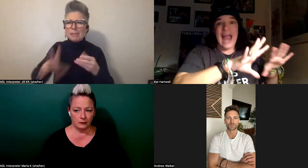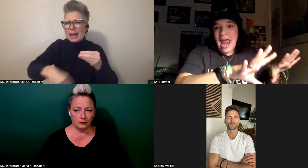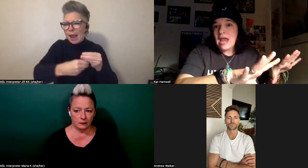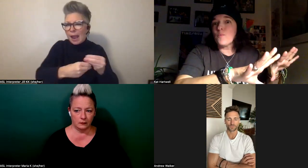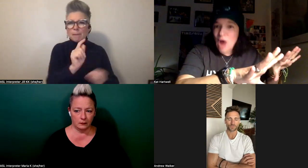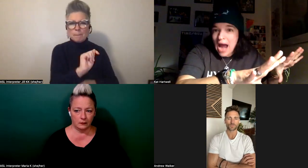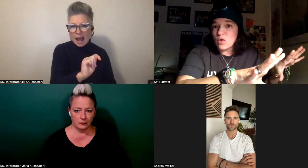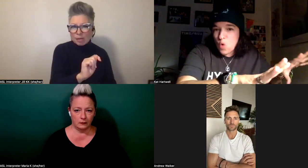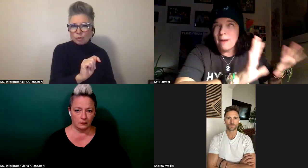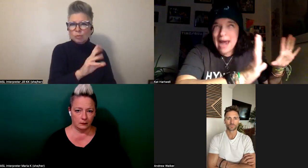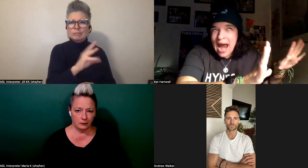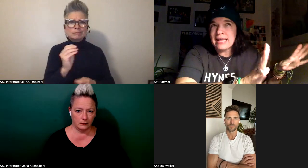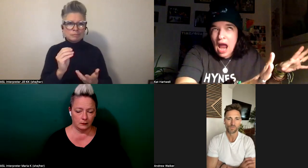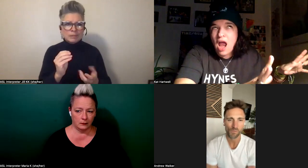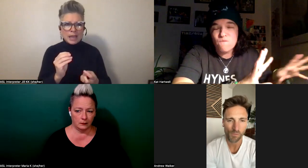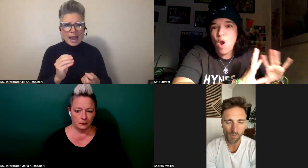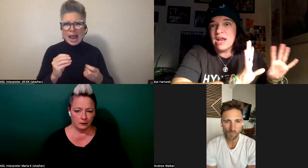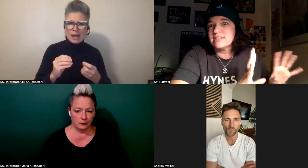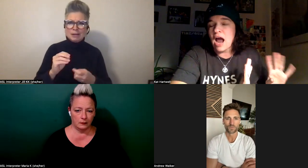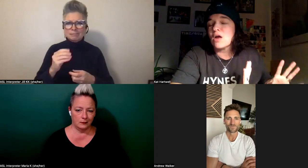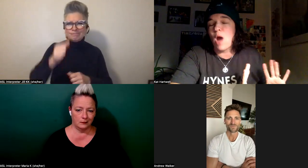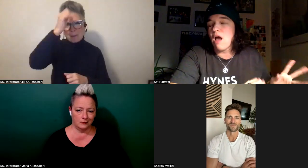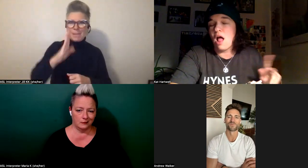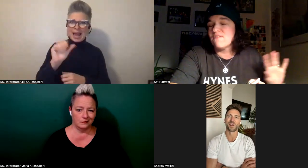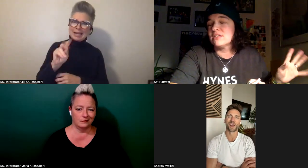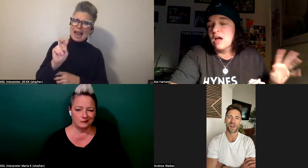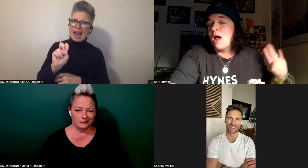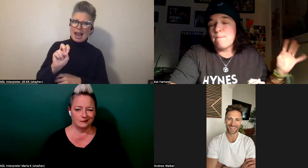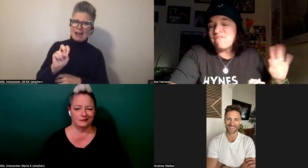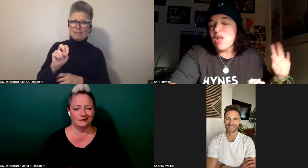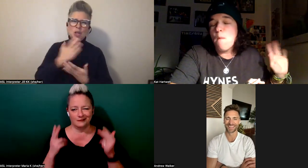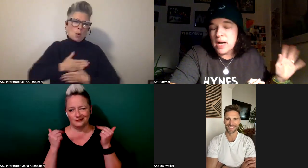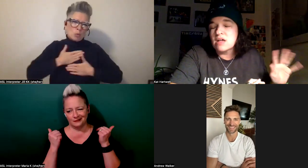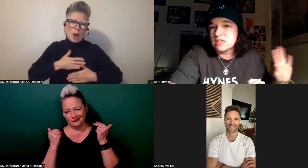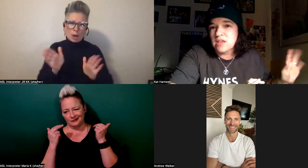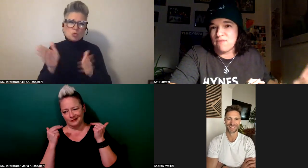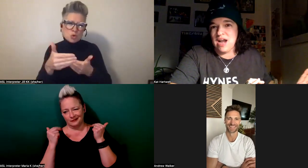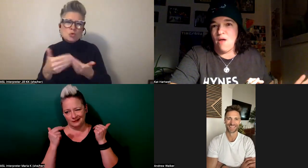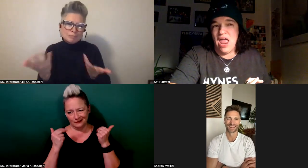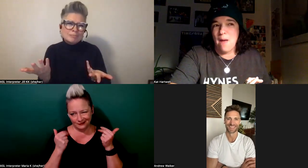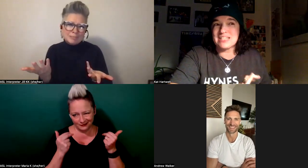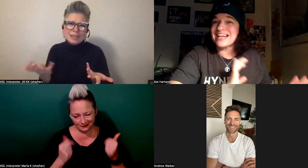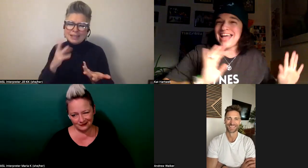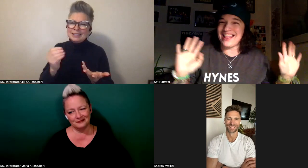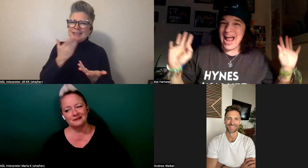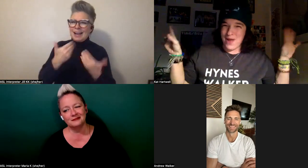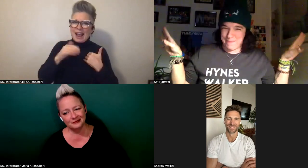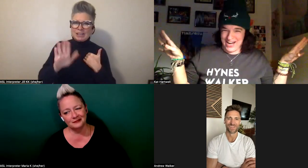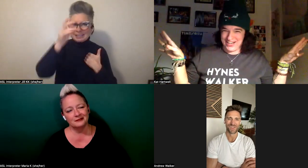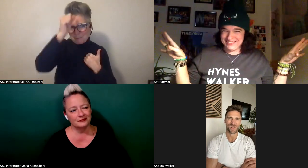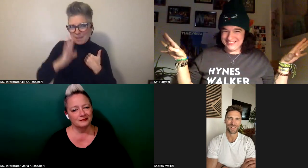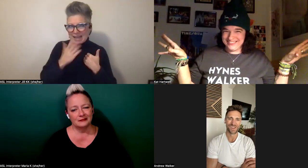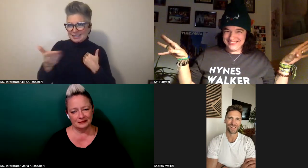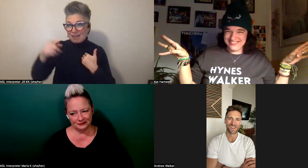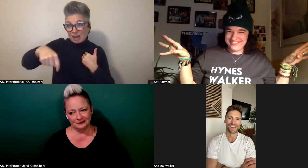and a game restroom, a man cave where he could decorate all of it. Little build stuff down there, because that's not allowed up